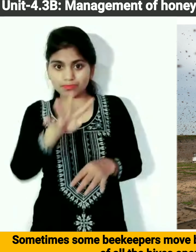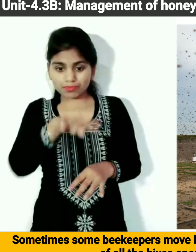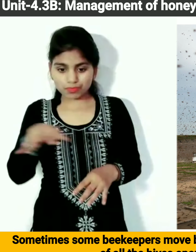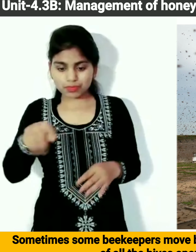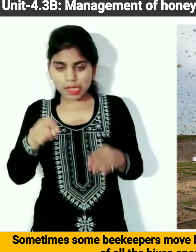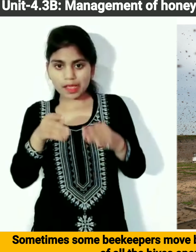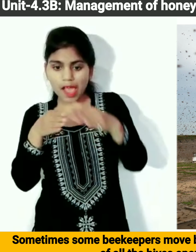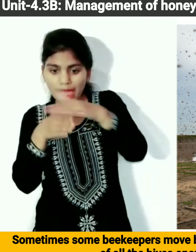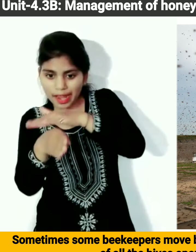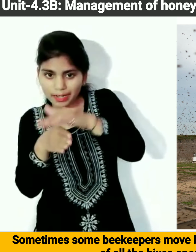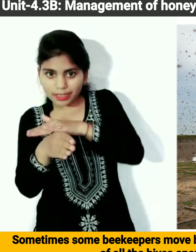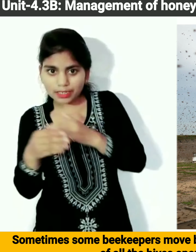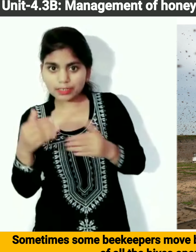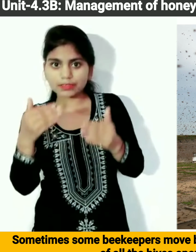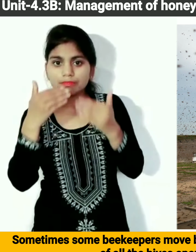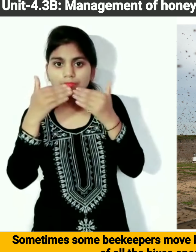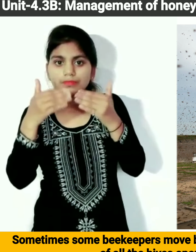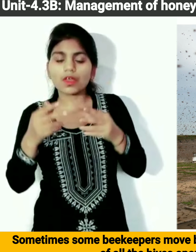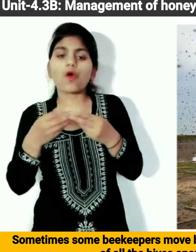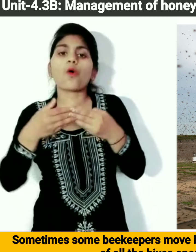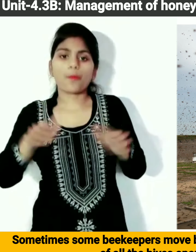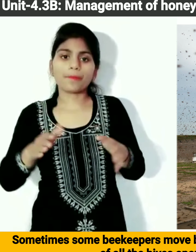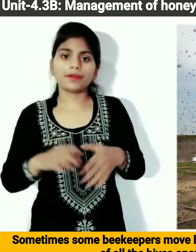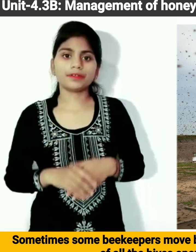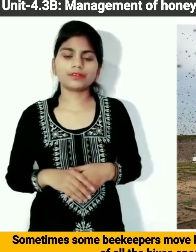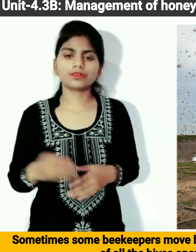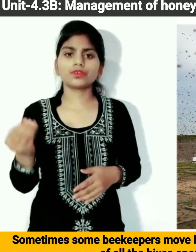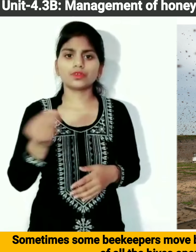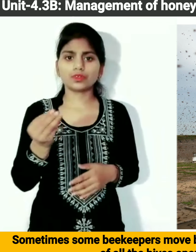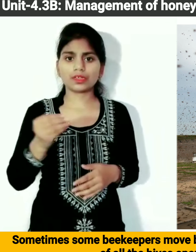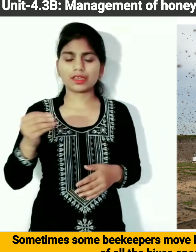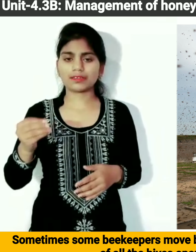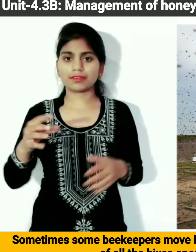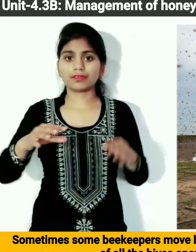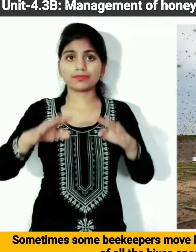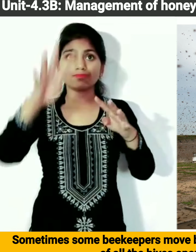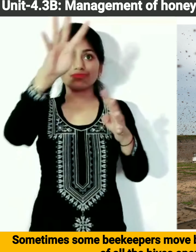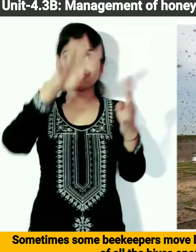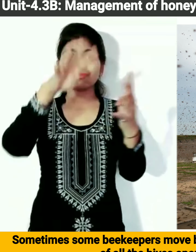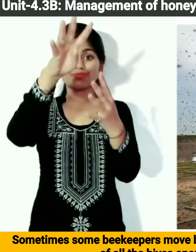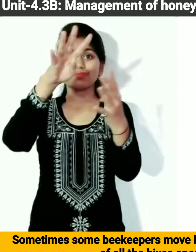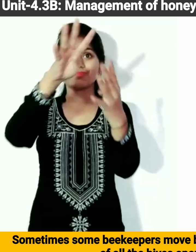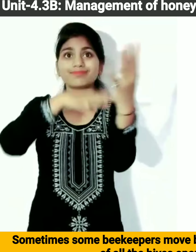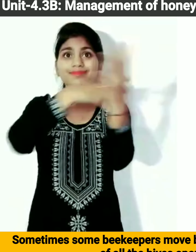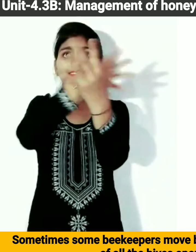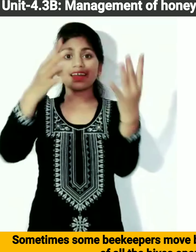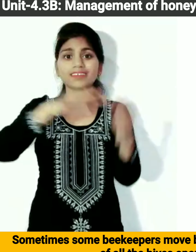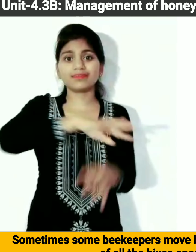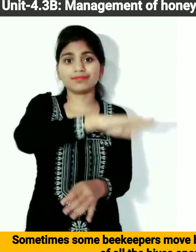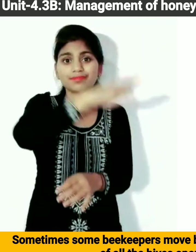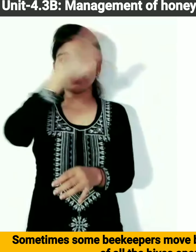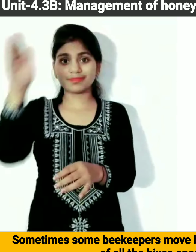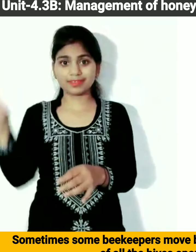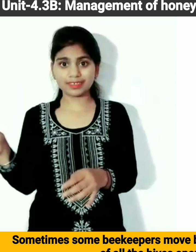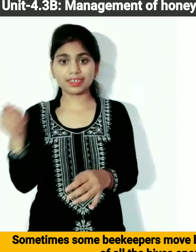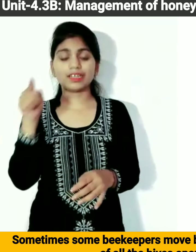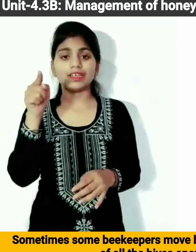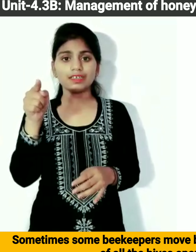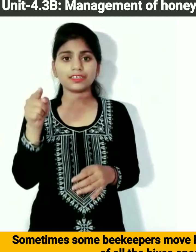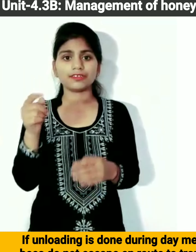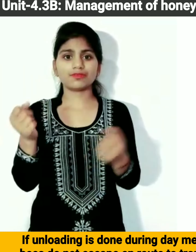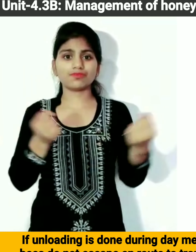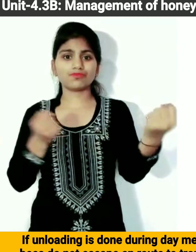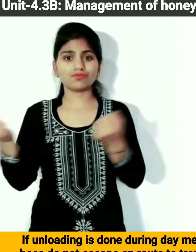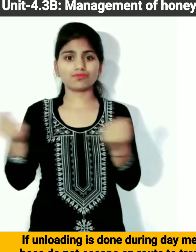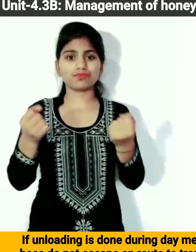case, the bees cluster outside the hives and make unloading at